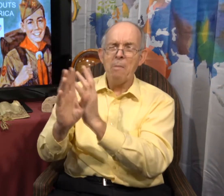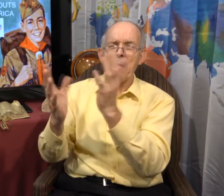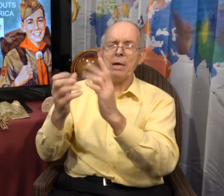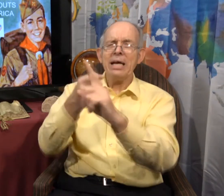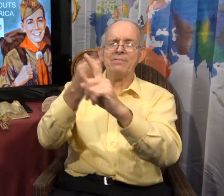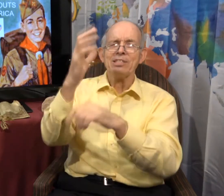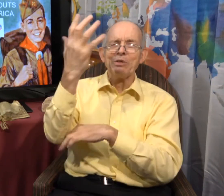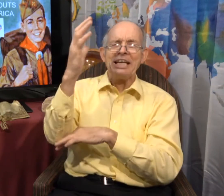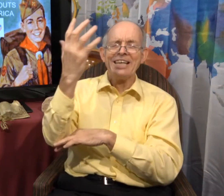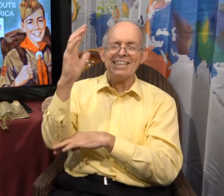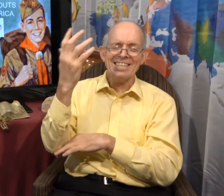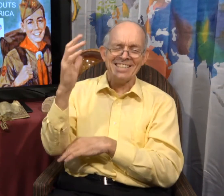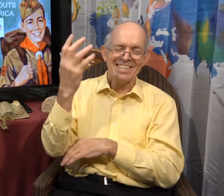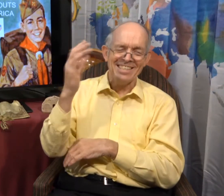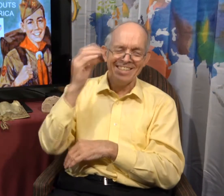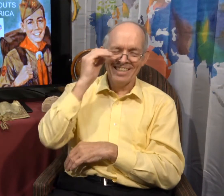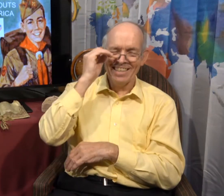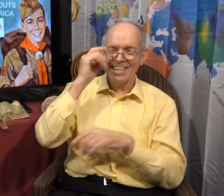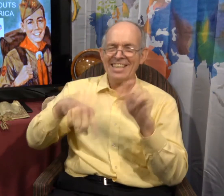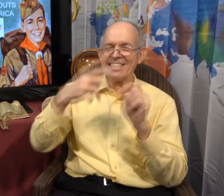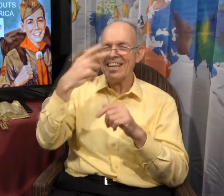Baby came to see. You see.